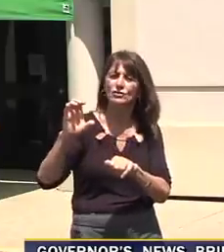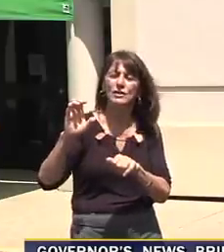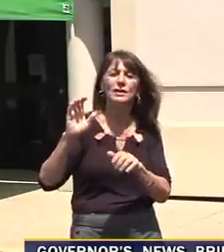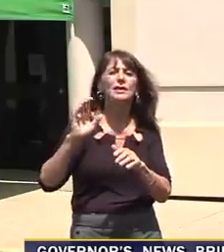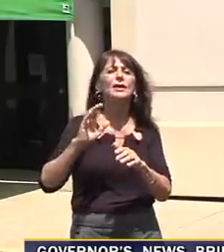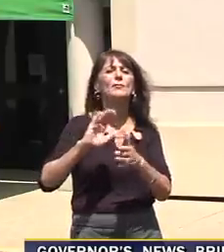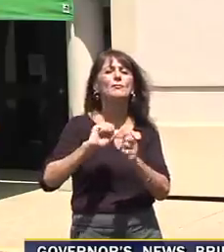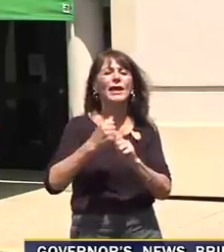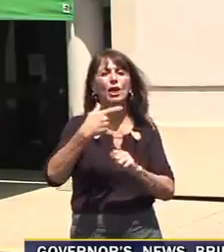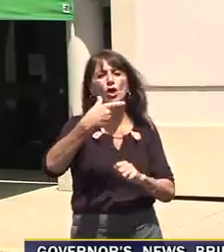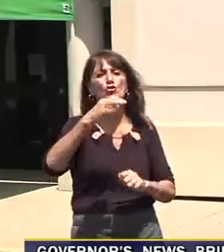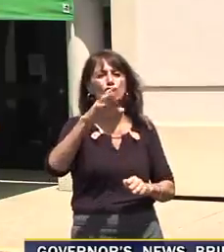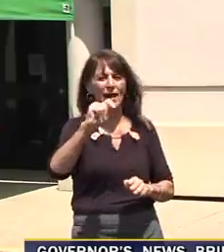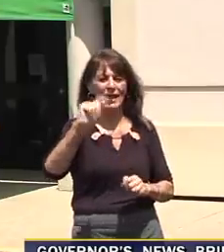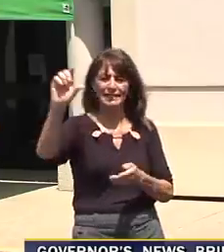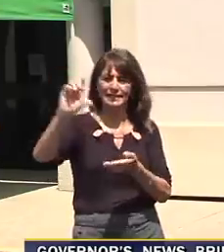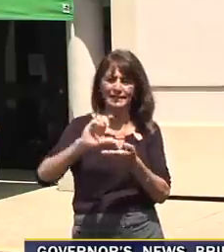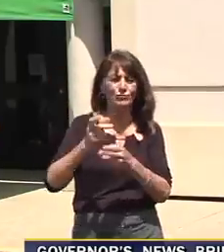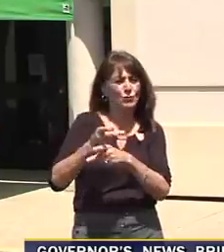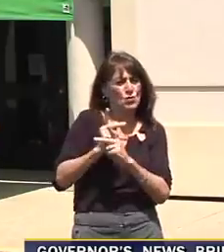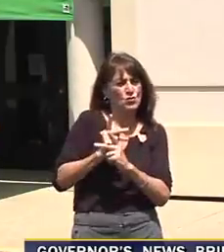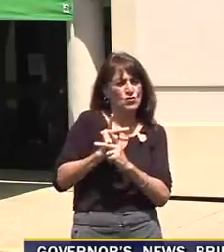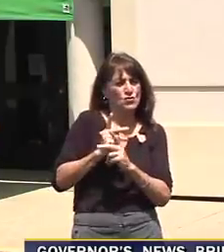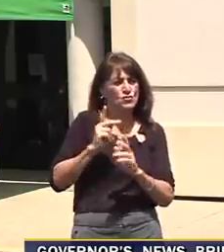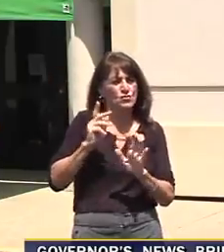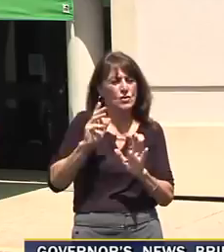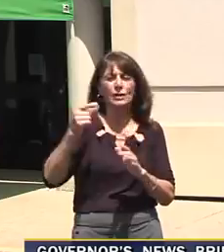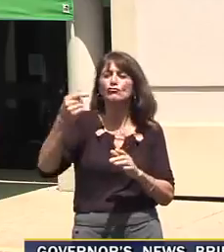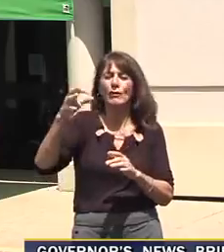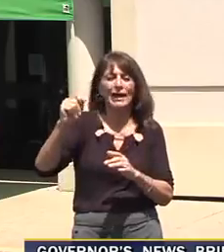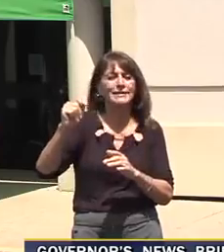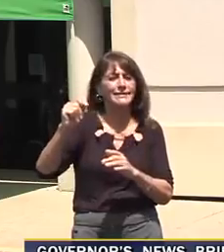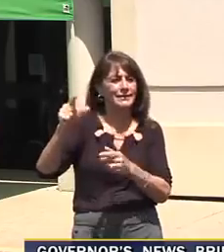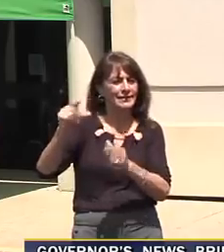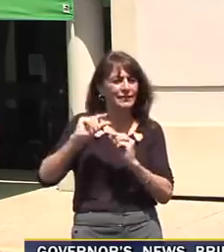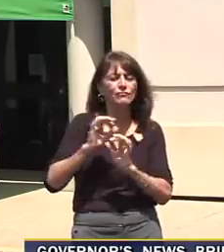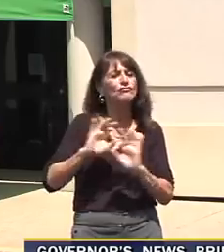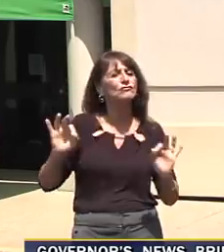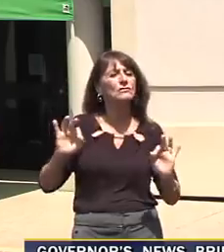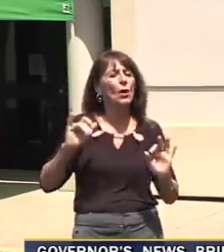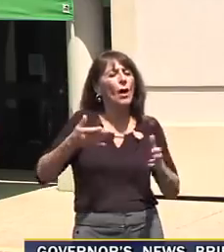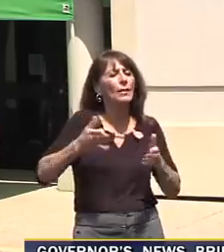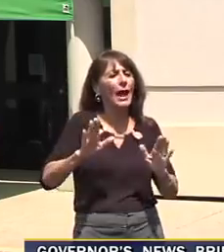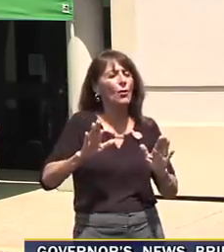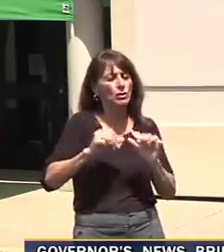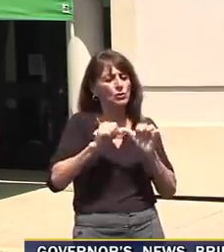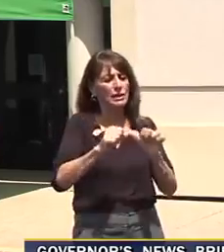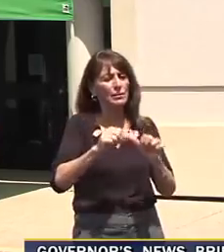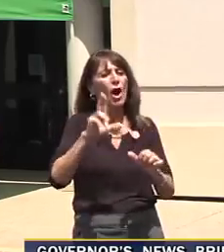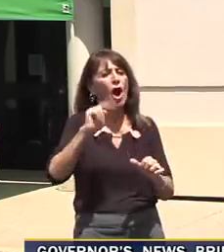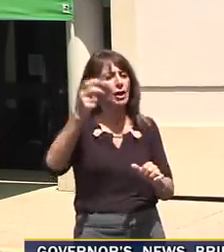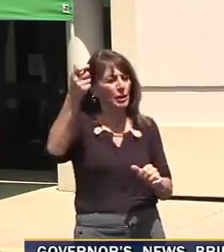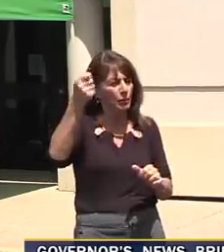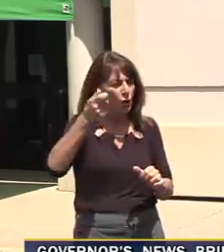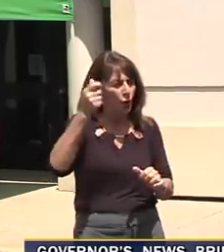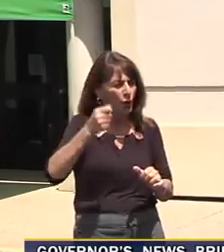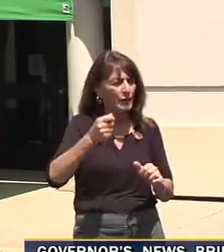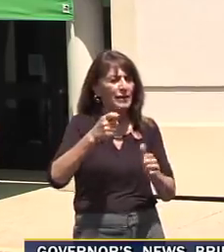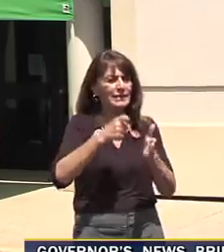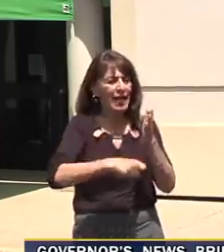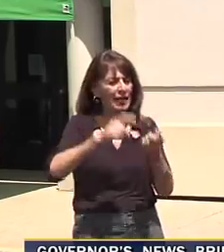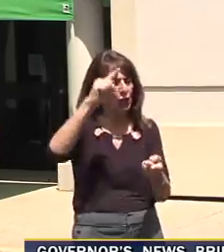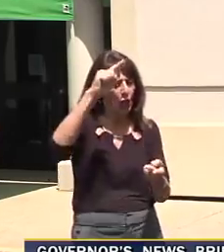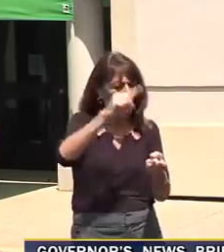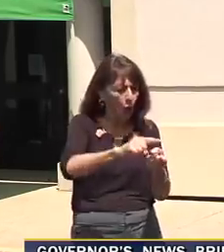loan, to our states. This is true of 50 states across the country. That would allow us to keep unemployment taxes